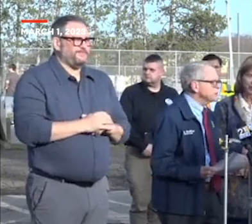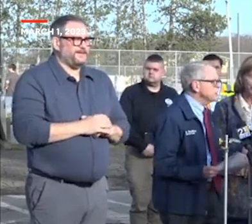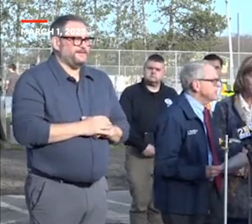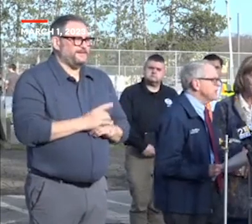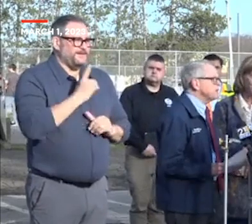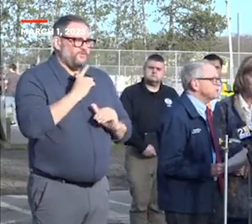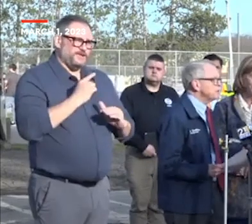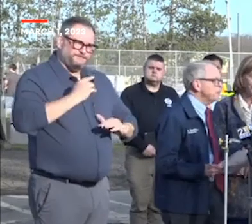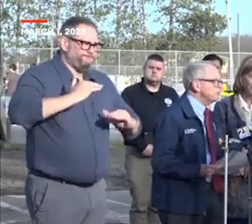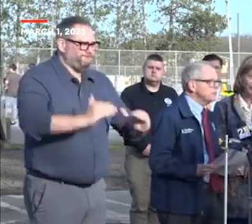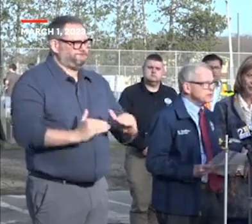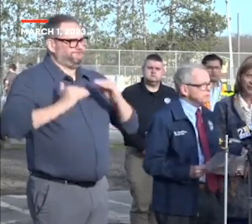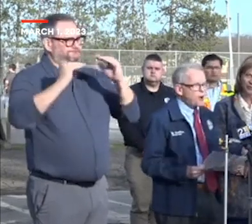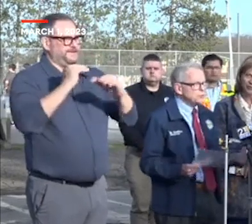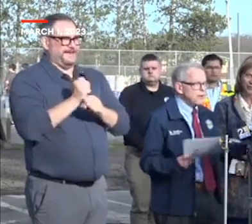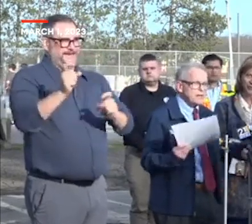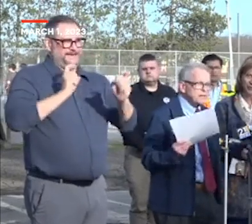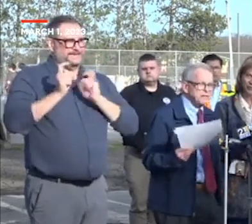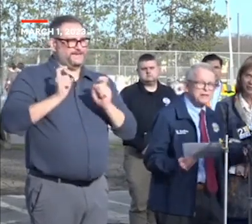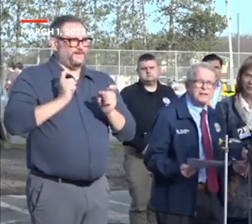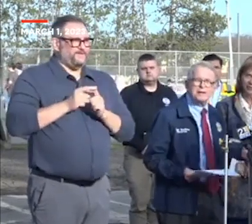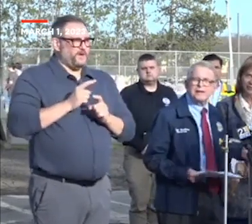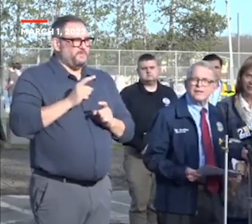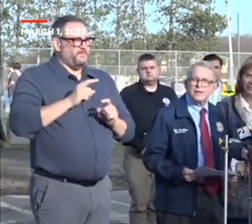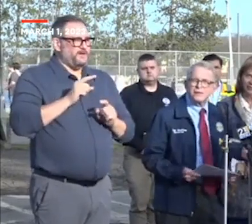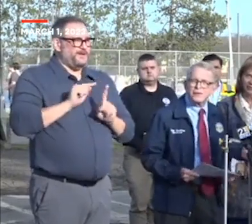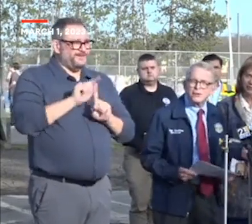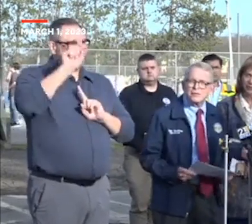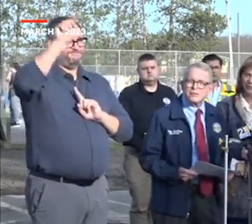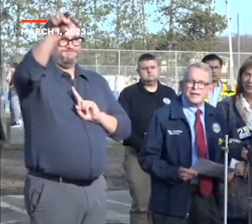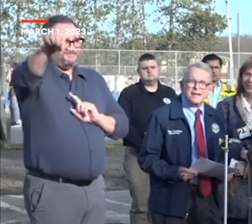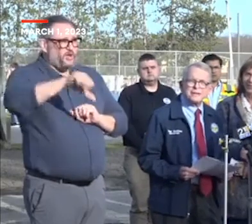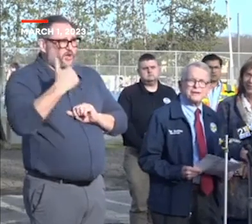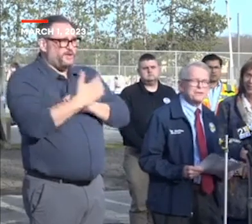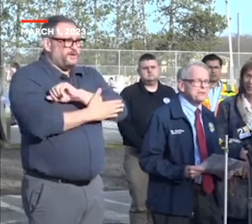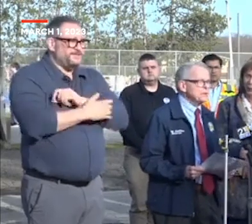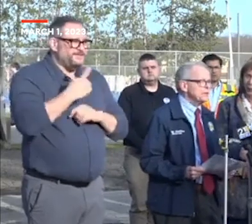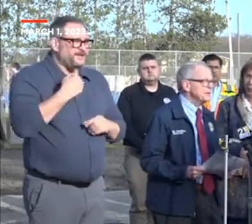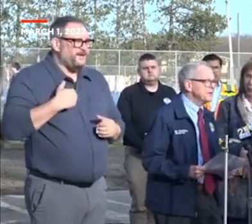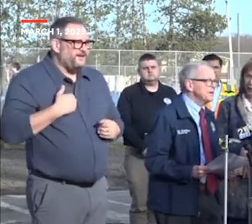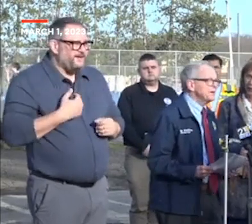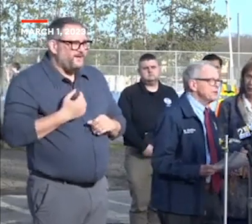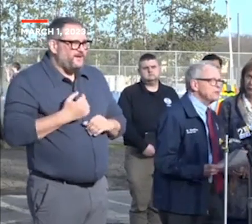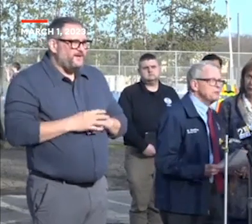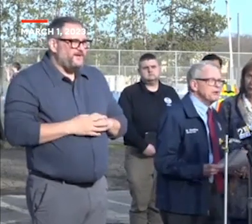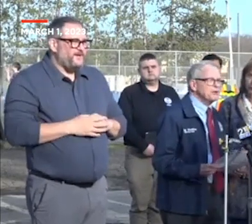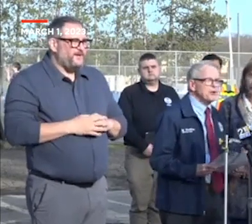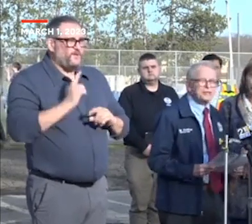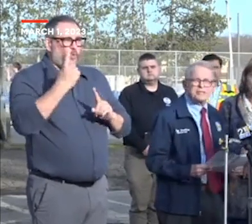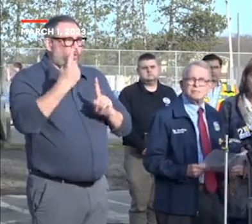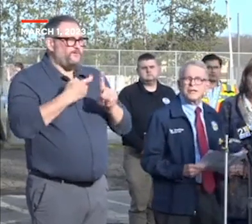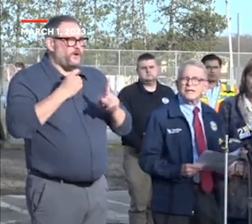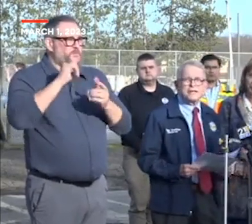are receiving gifts from people as far away as they told us they had one group in New